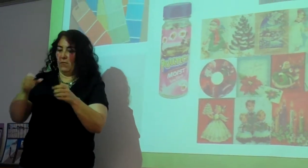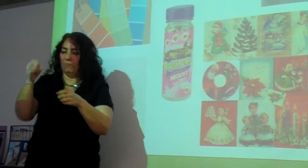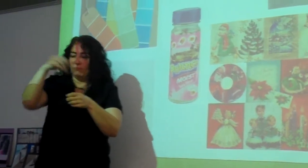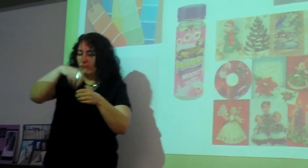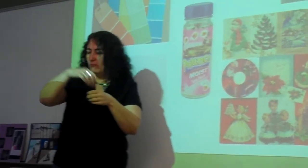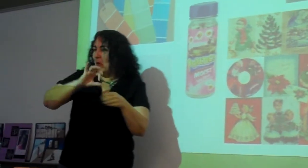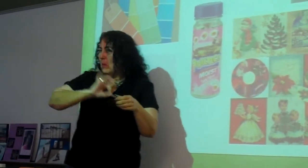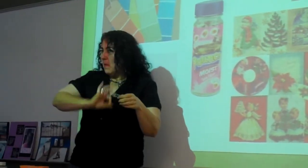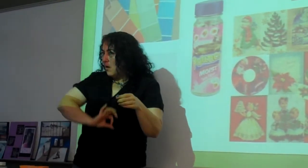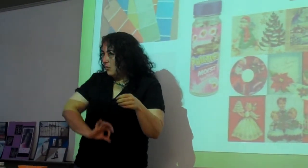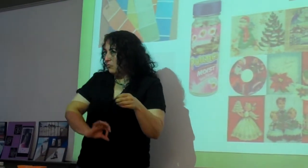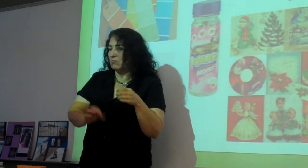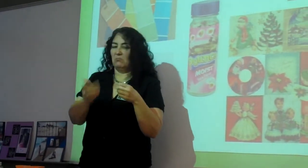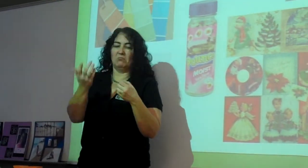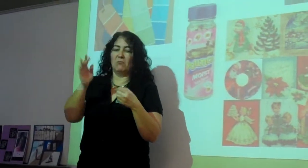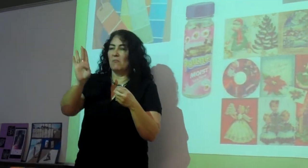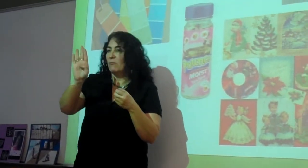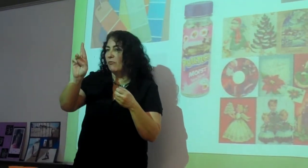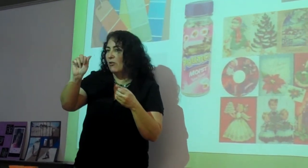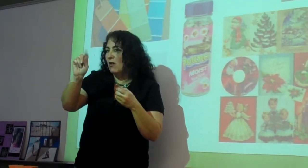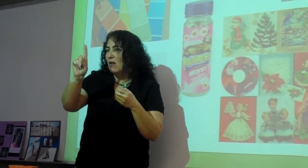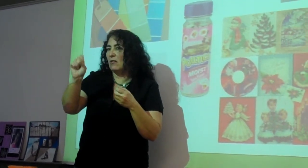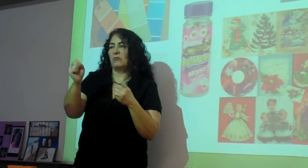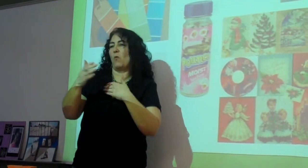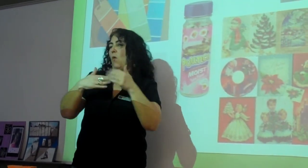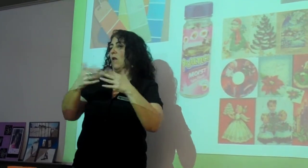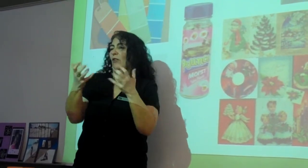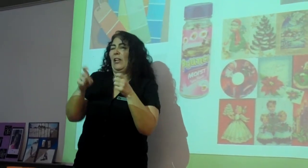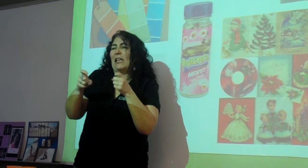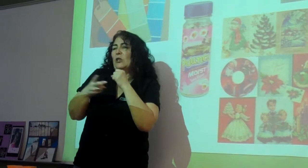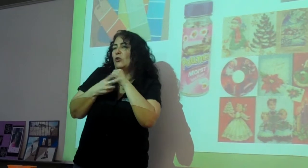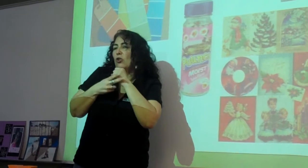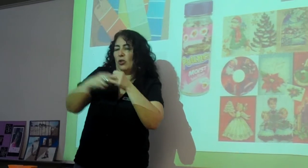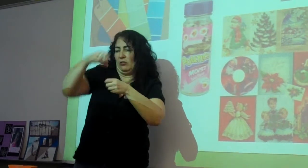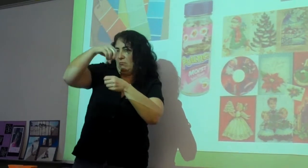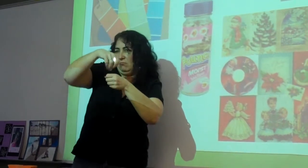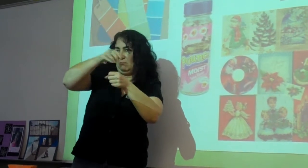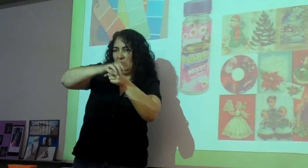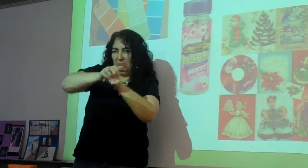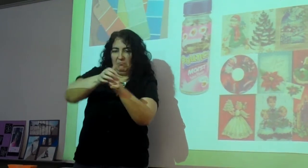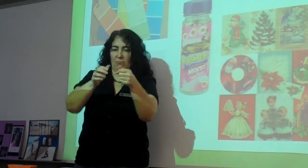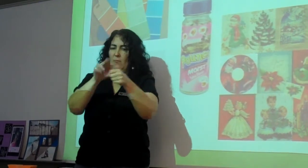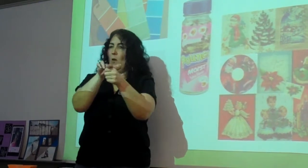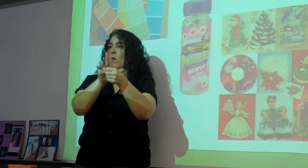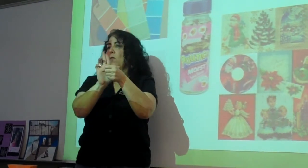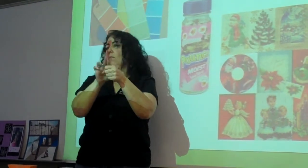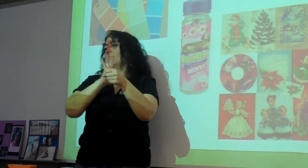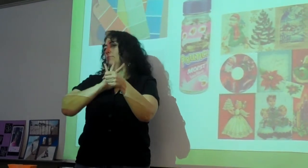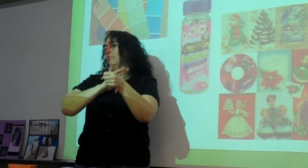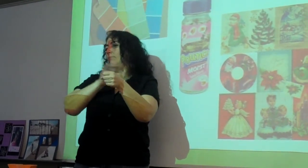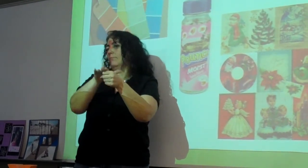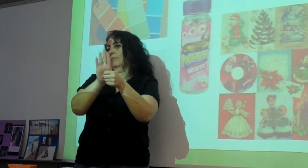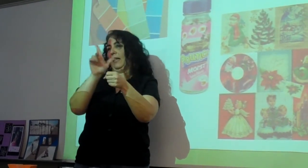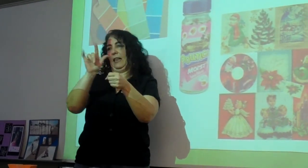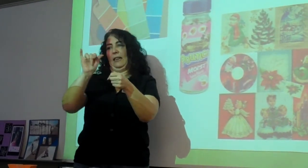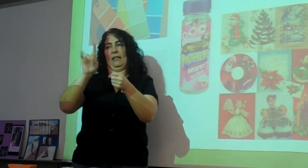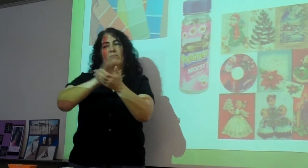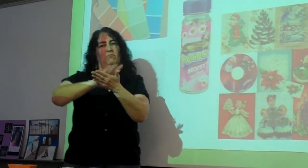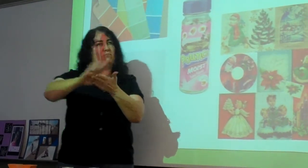stickers? Or buttons, whatever small things you'd want to save in a smaller container. And the poppable